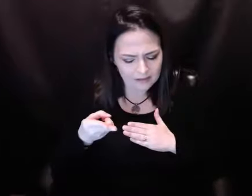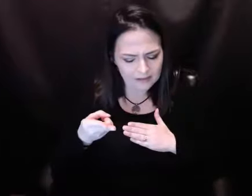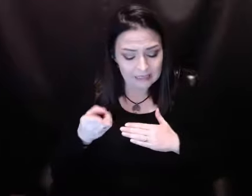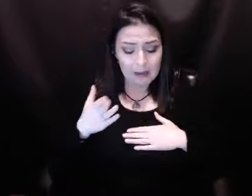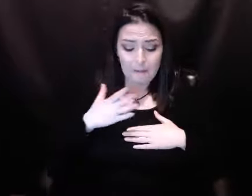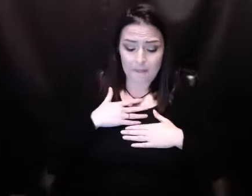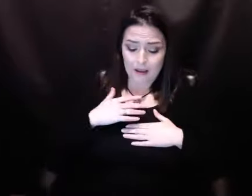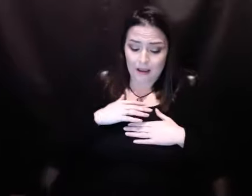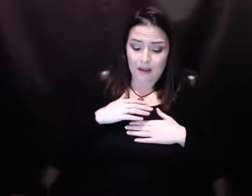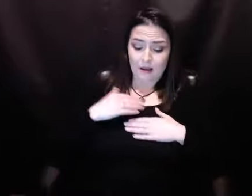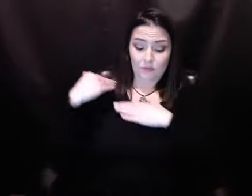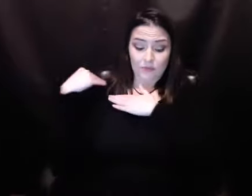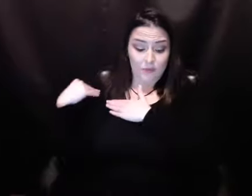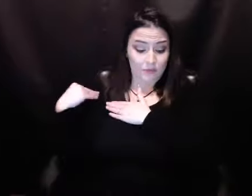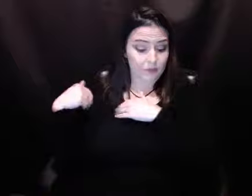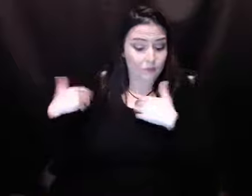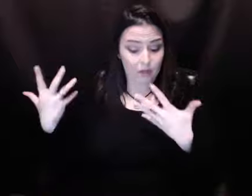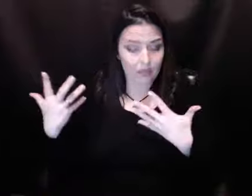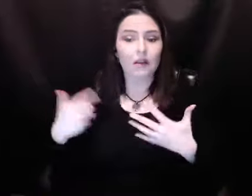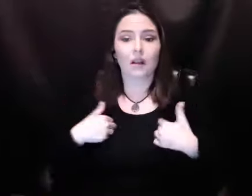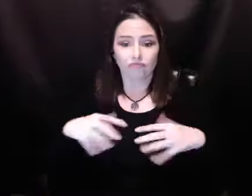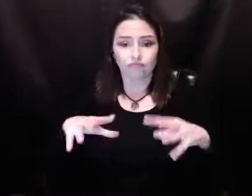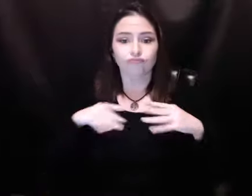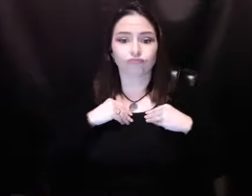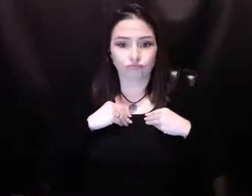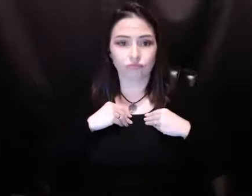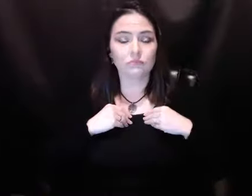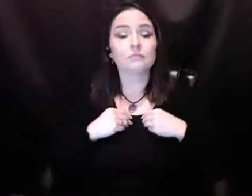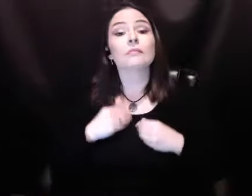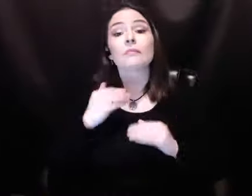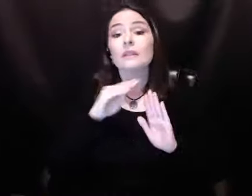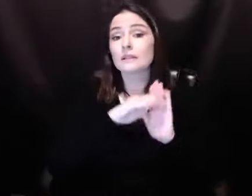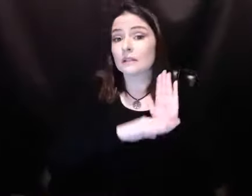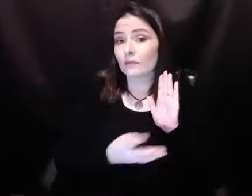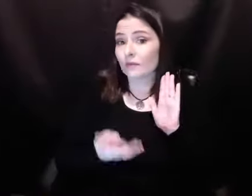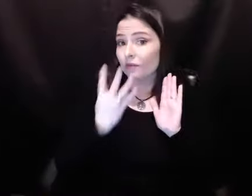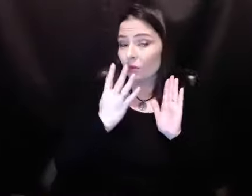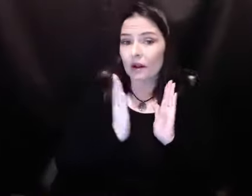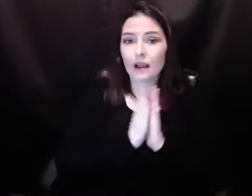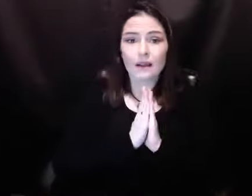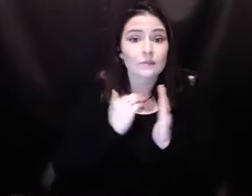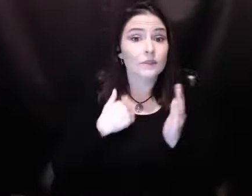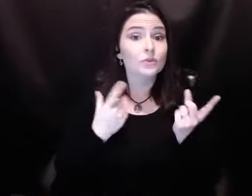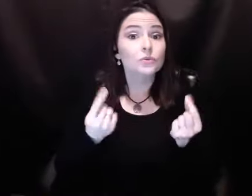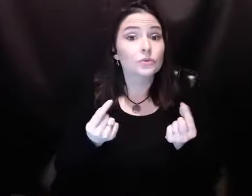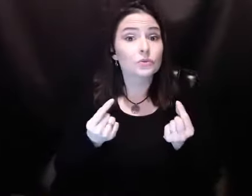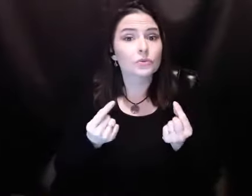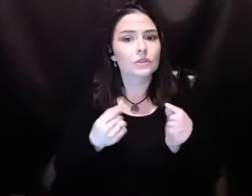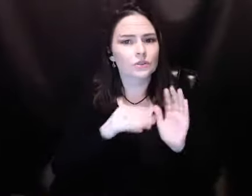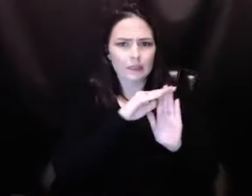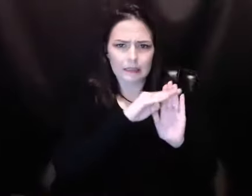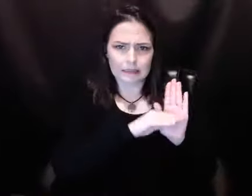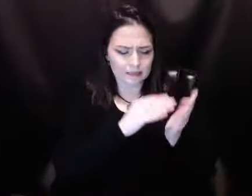would remind me that there's no right or wrong way of doing this step. Just doing it as thoroughly and mindfully as one can